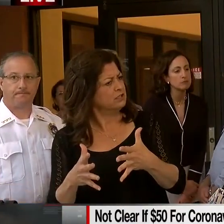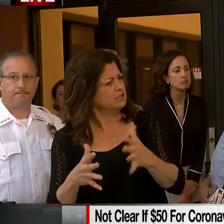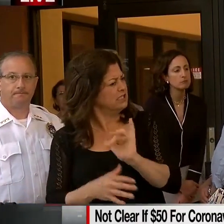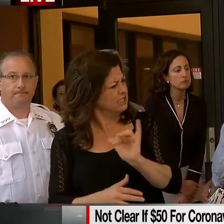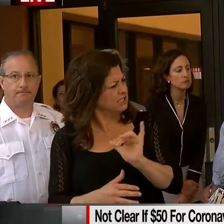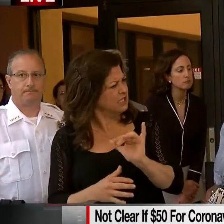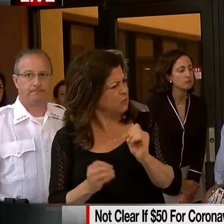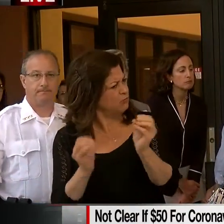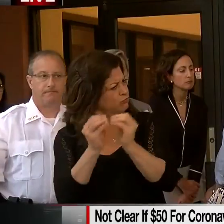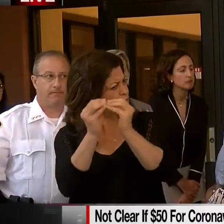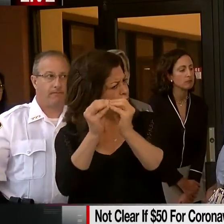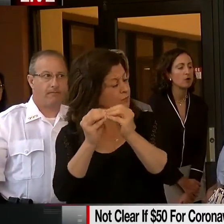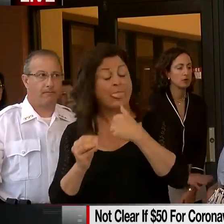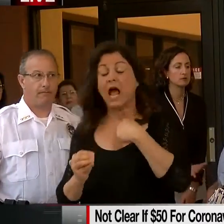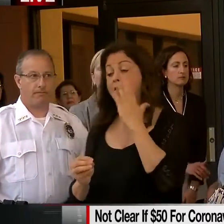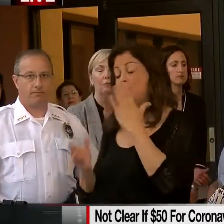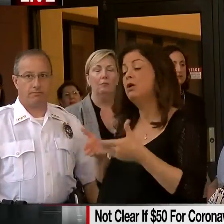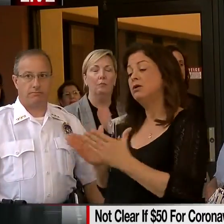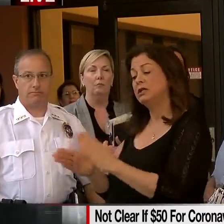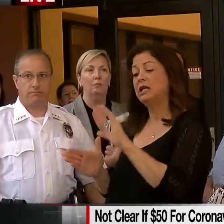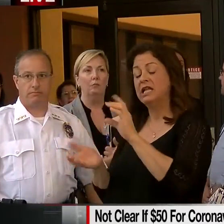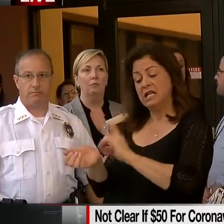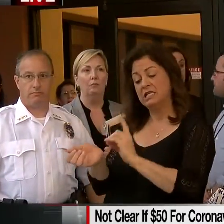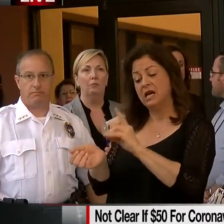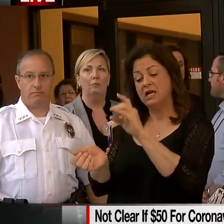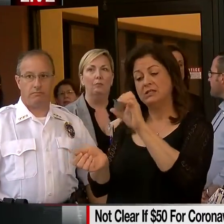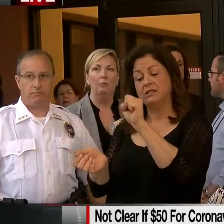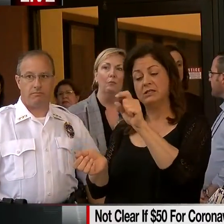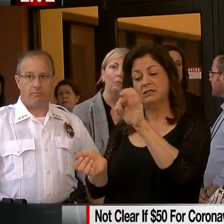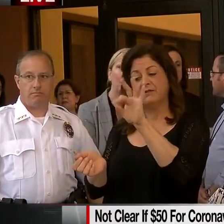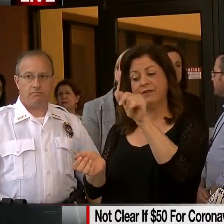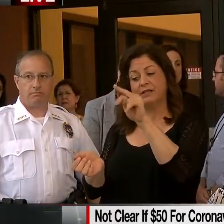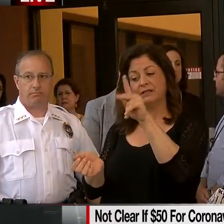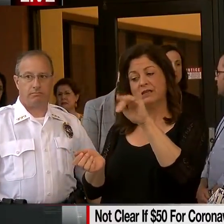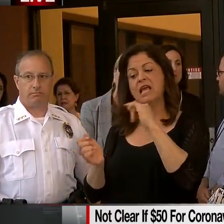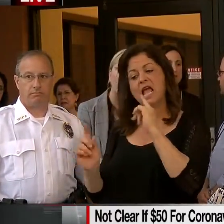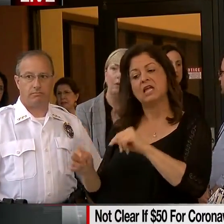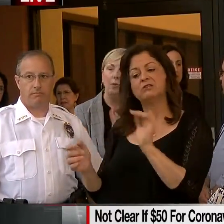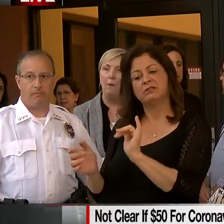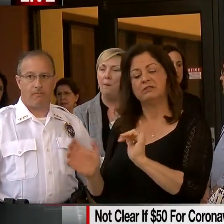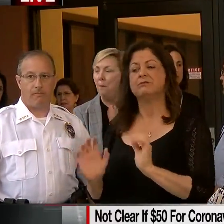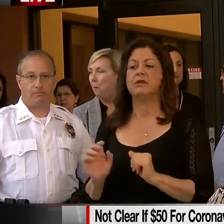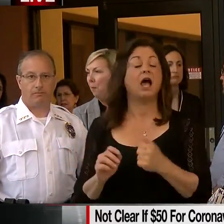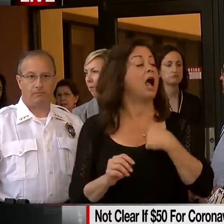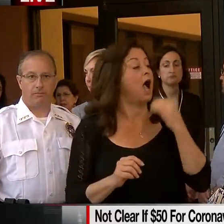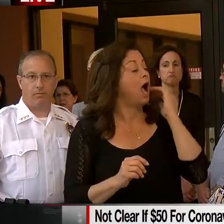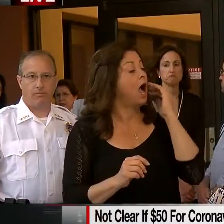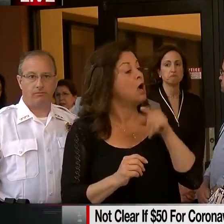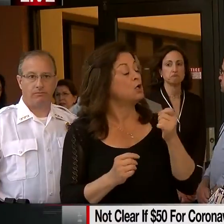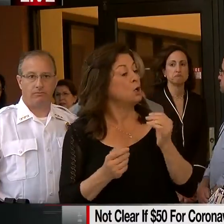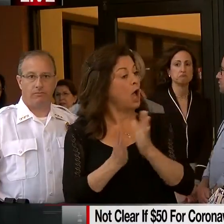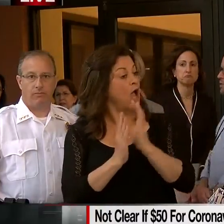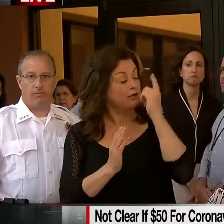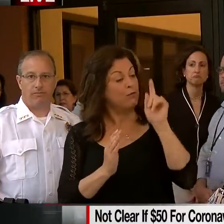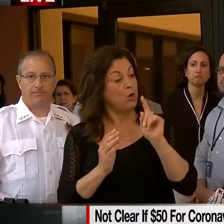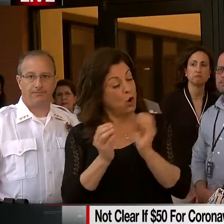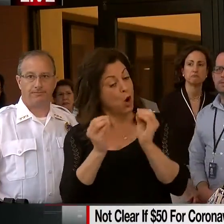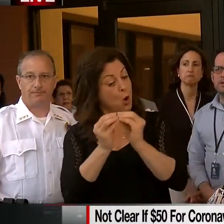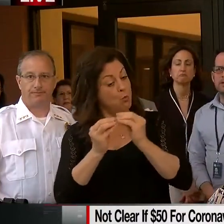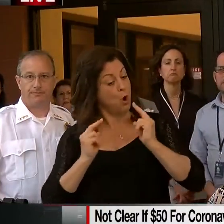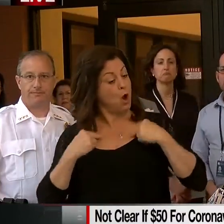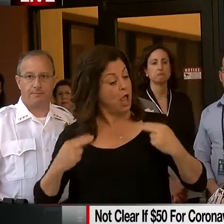it greater? I'll defer to Dr. Stefanski. Any other questions? I know that you're asking for healthcare workers needed.